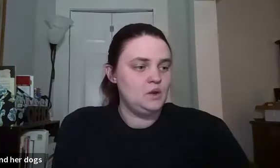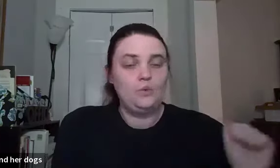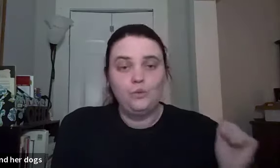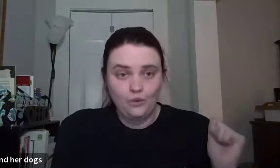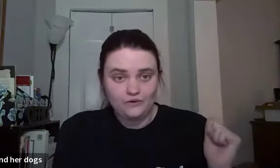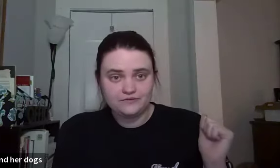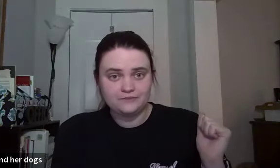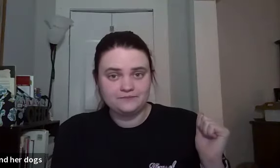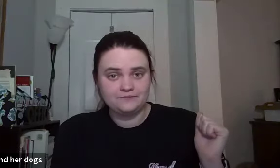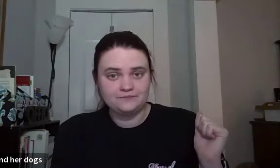Wolf.